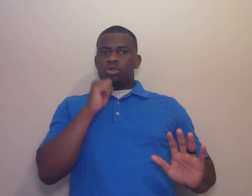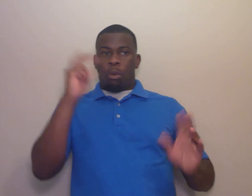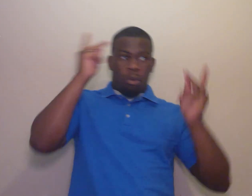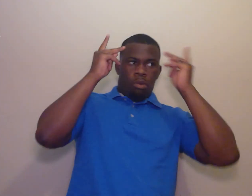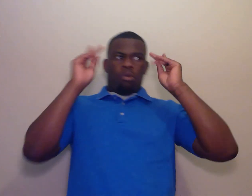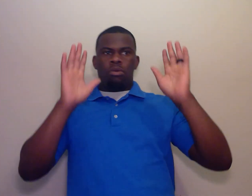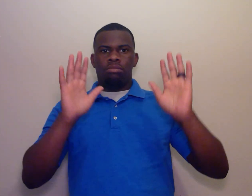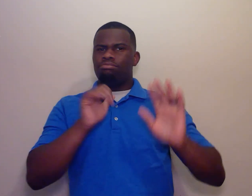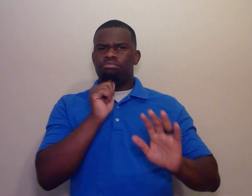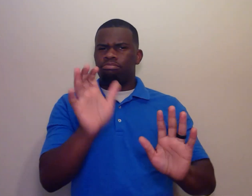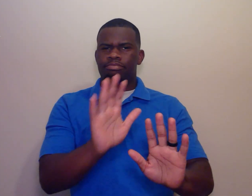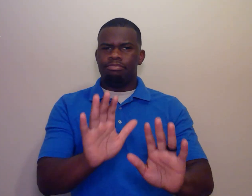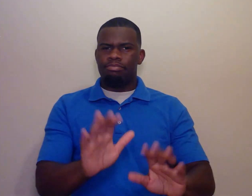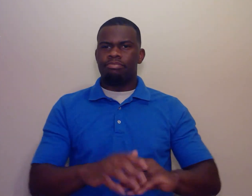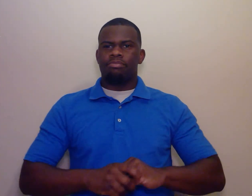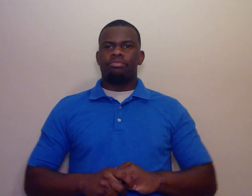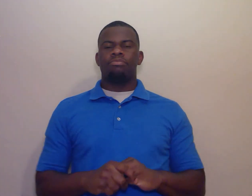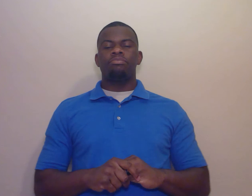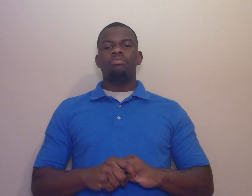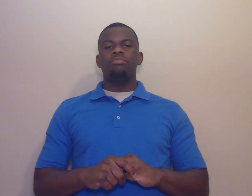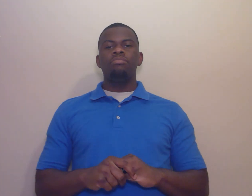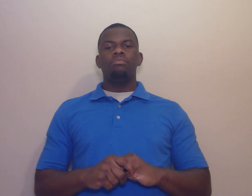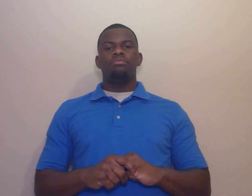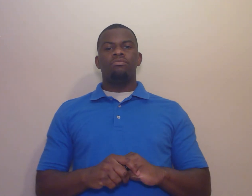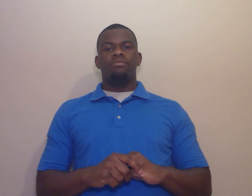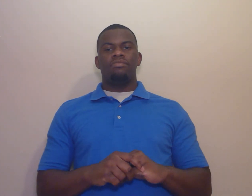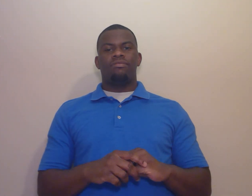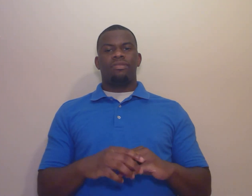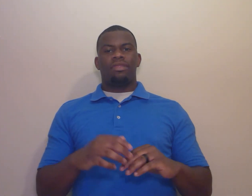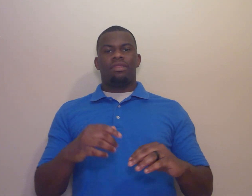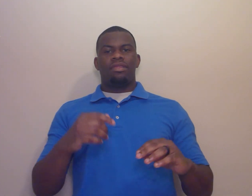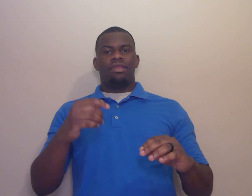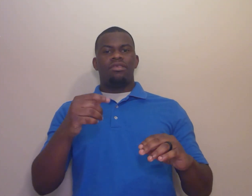is being aware of possible ticks